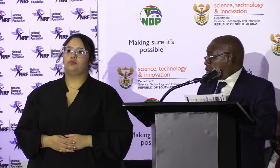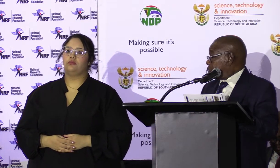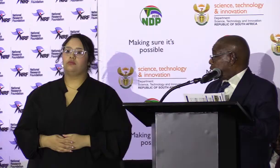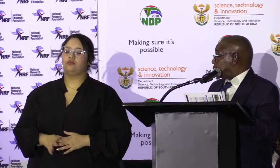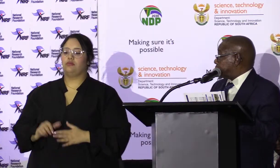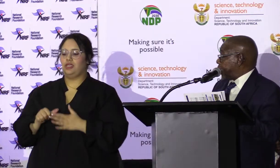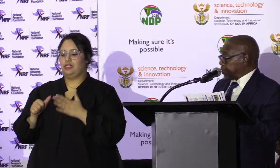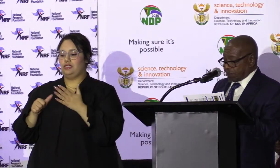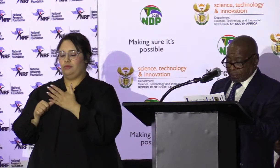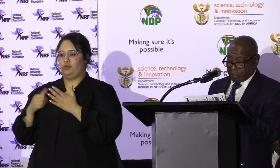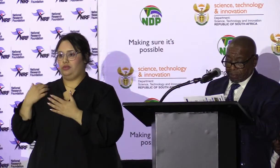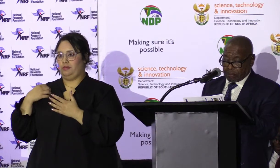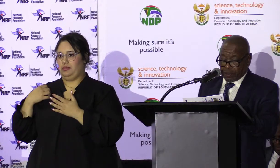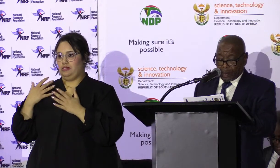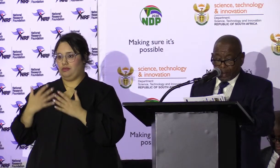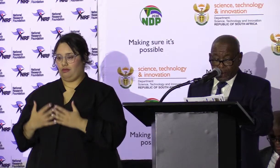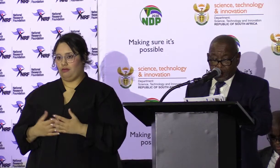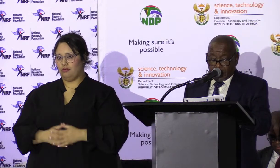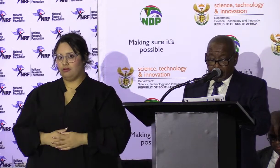our Deputy Minister,